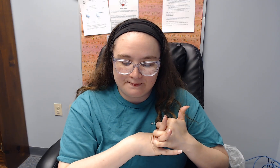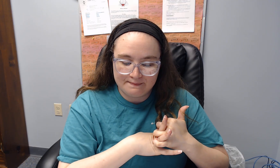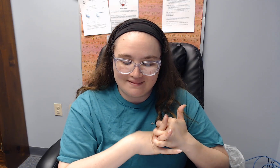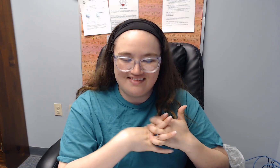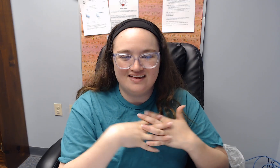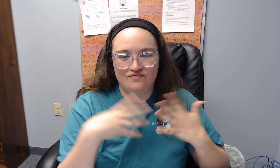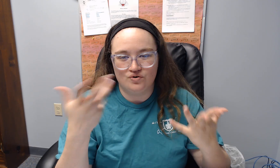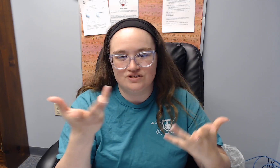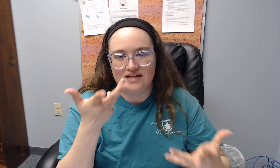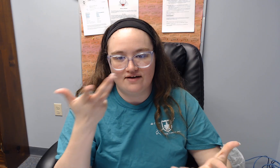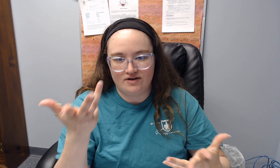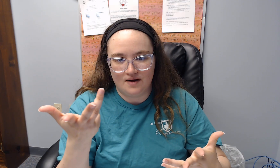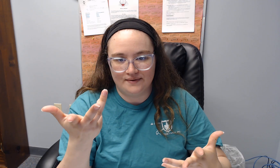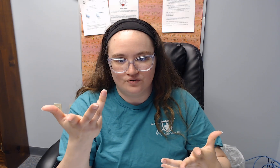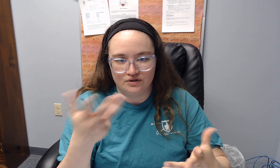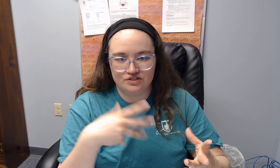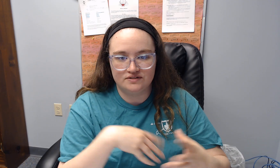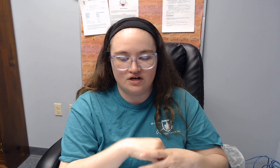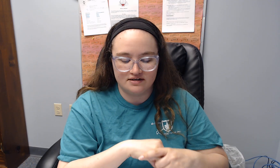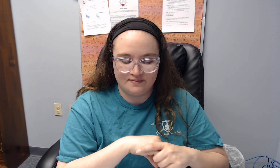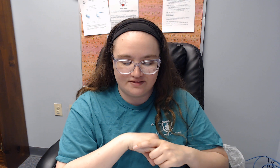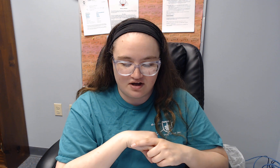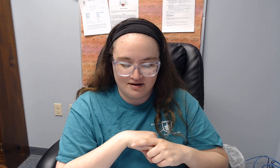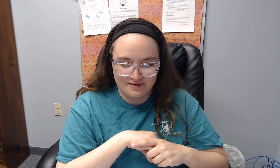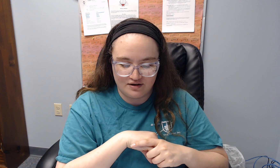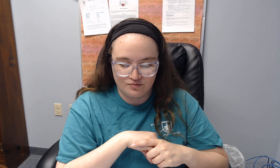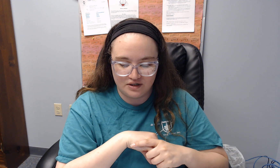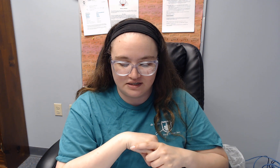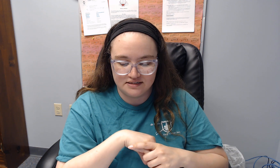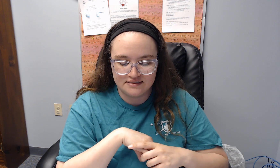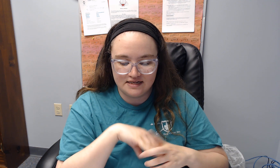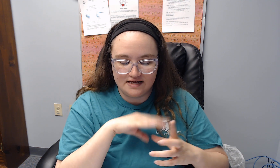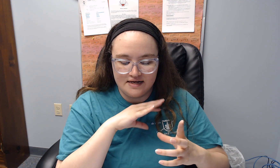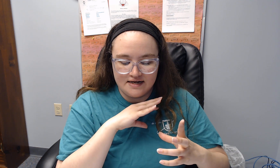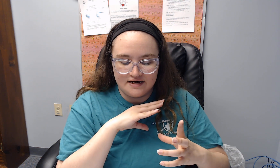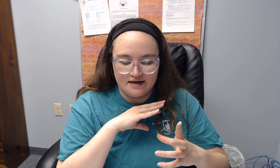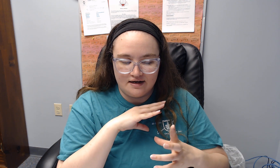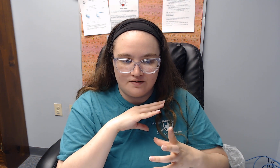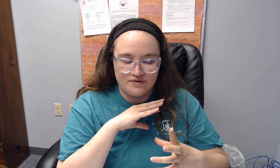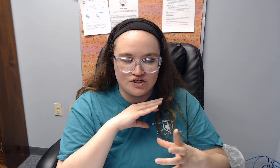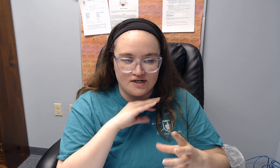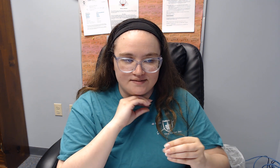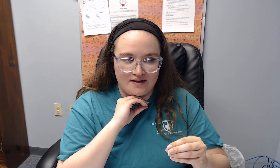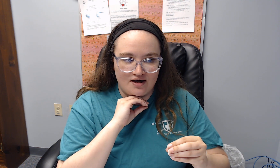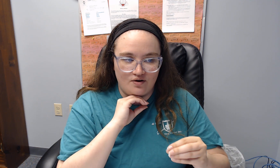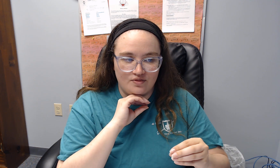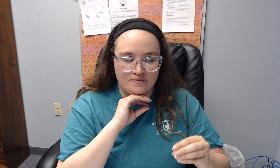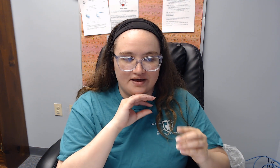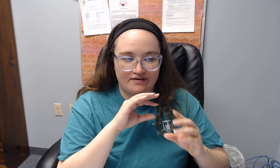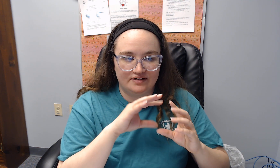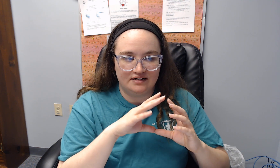And then, of course, they have compound words. We talked about the compound words. We talked about them having